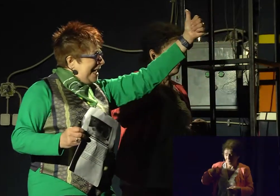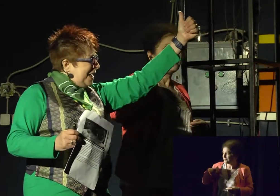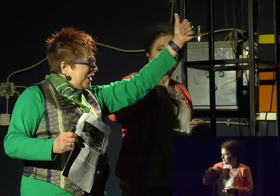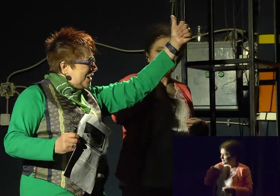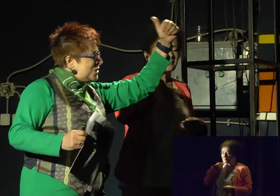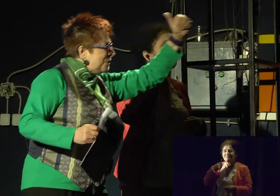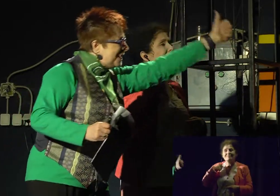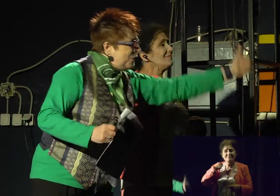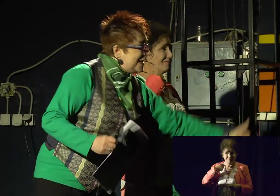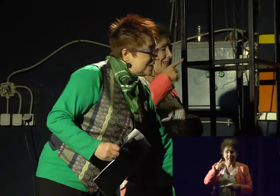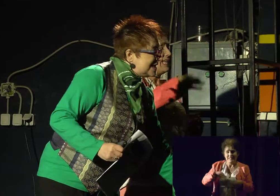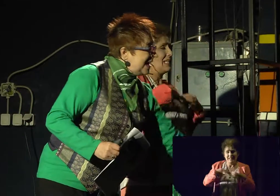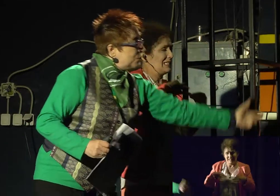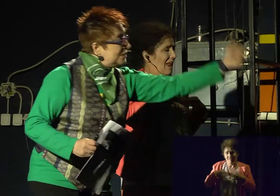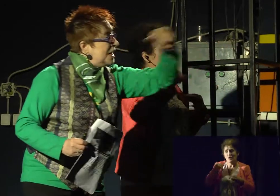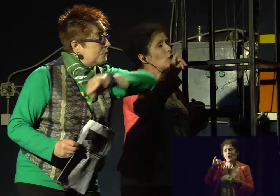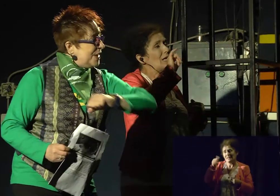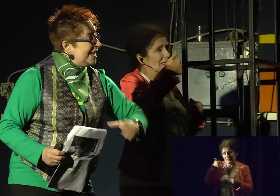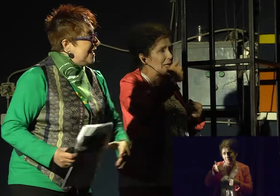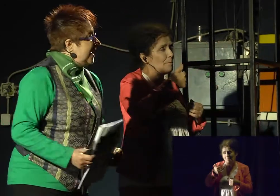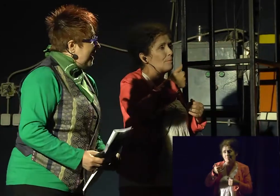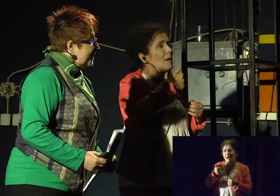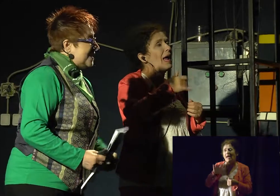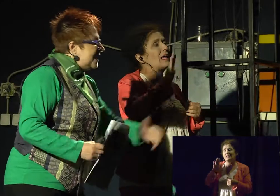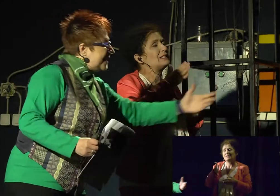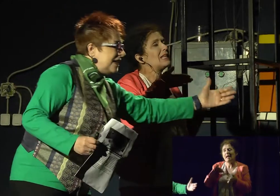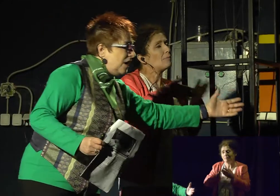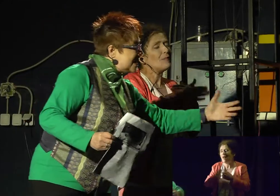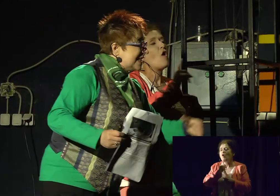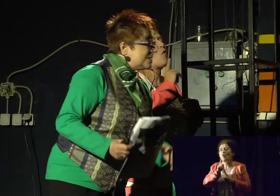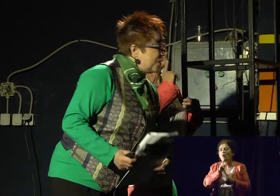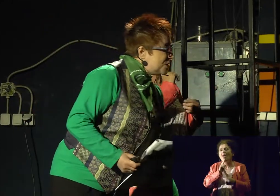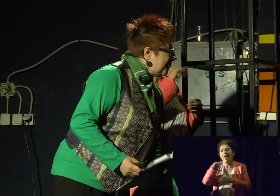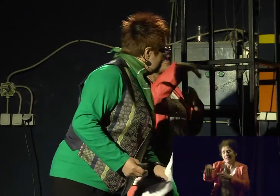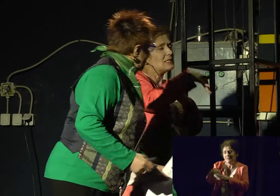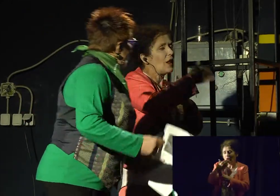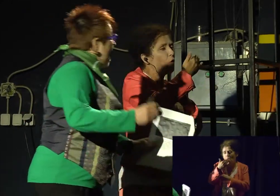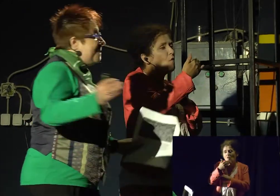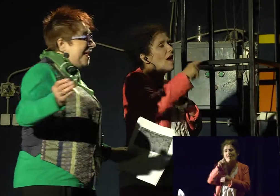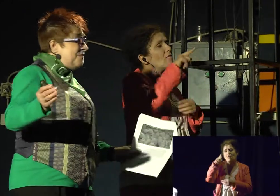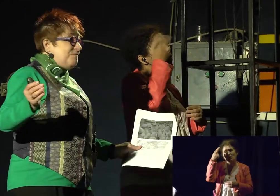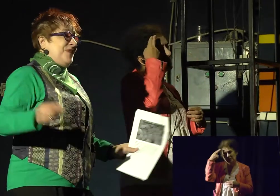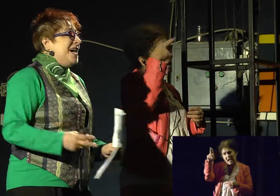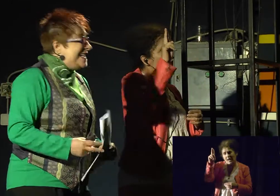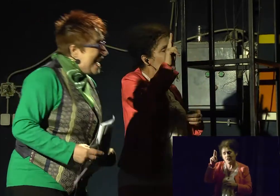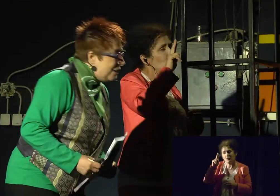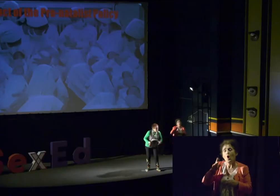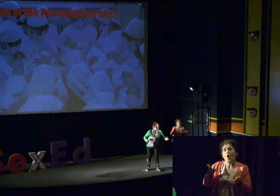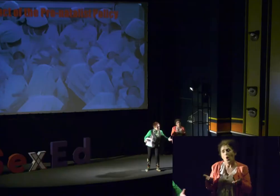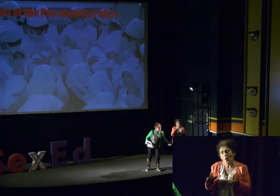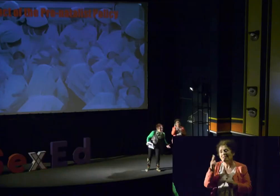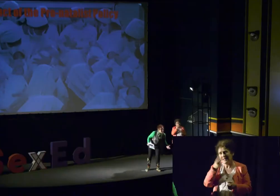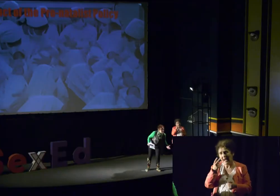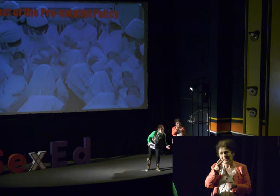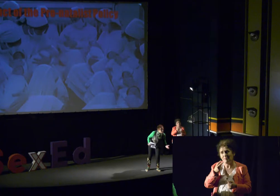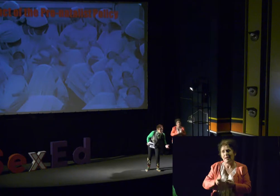party leaders who were going outside would bring this, and the artists and spokespeople. I mean, now,